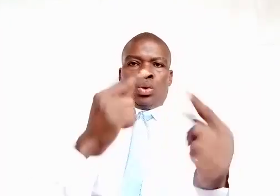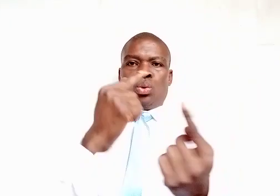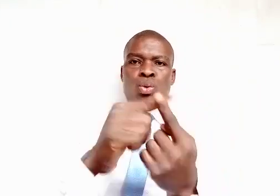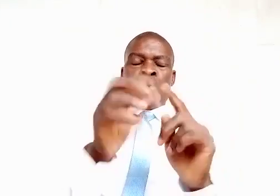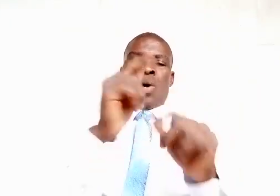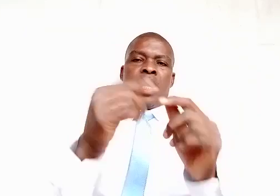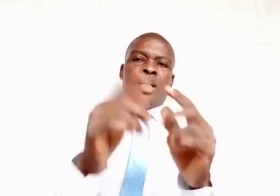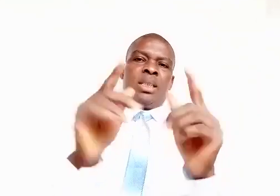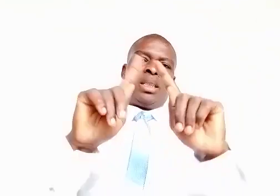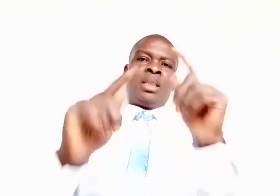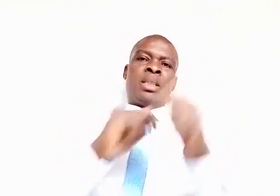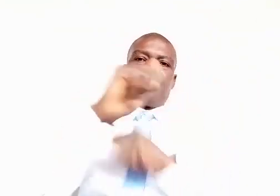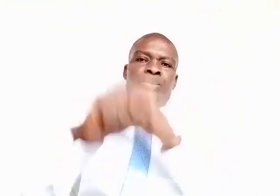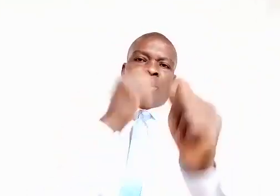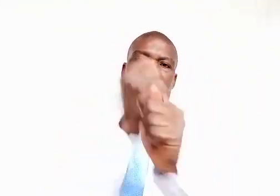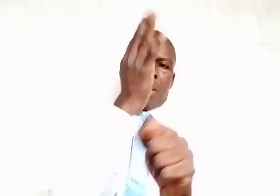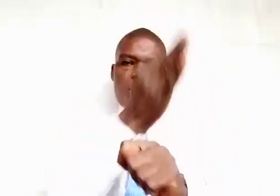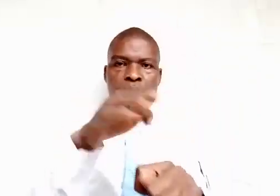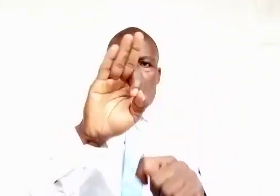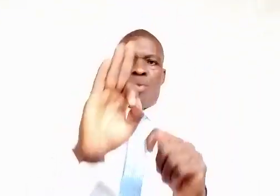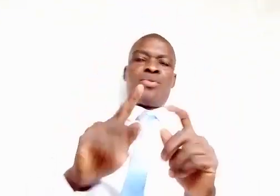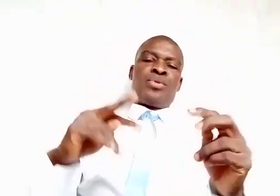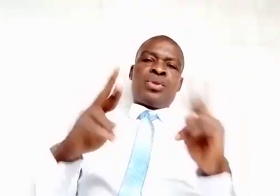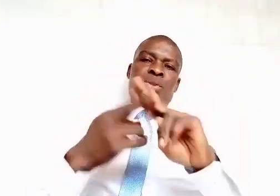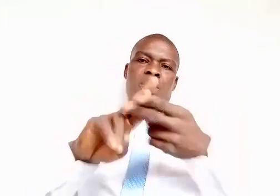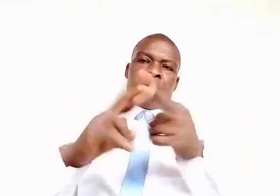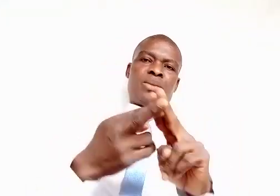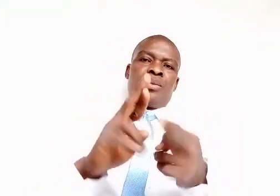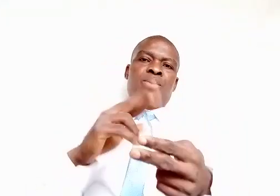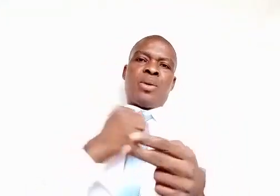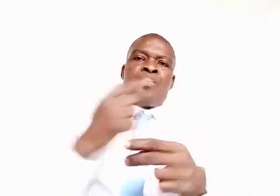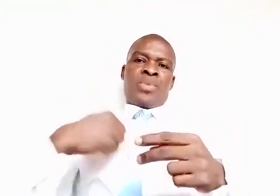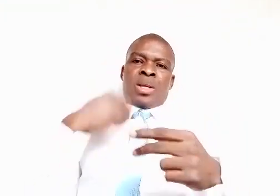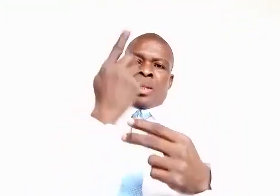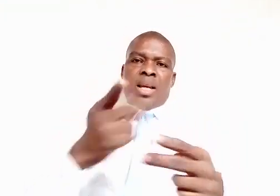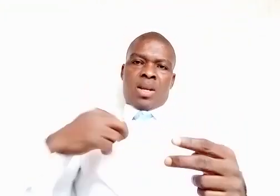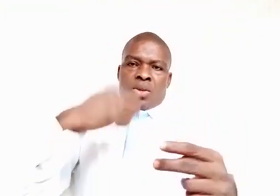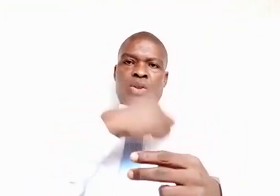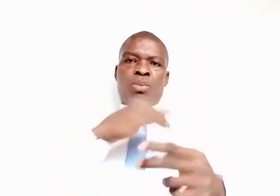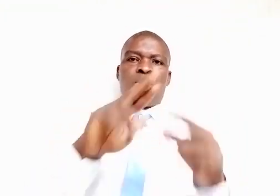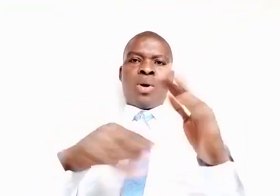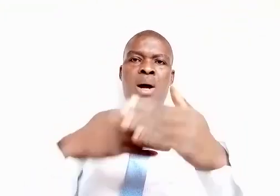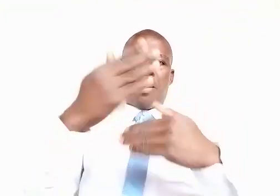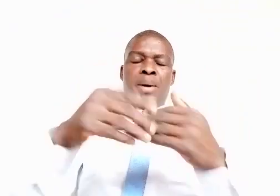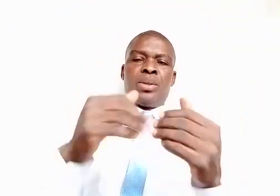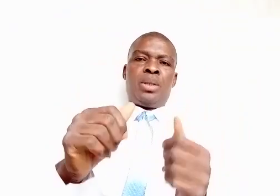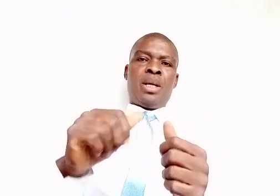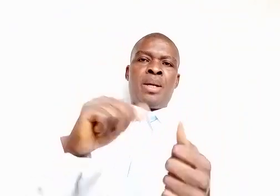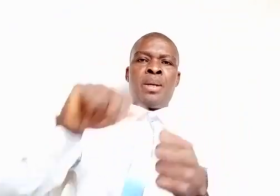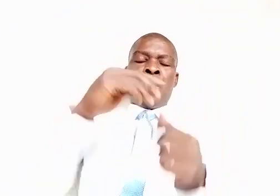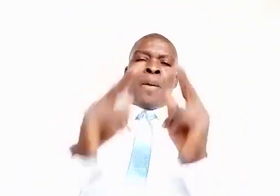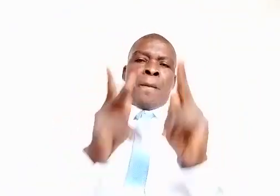relative clause. Relative clauses tell us more about people and things. Consider the